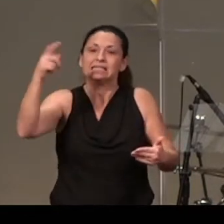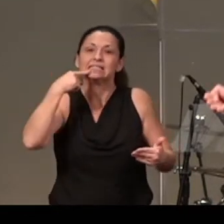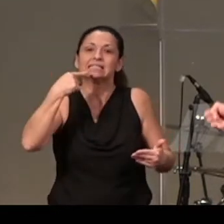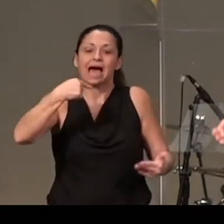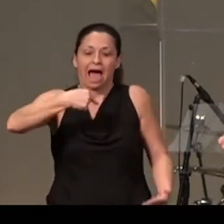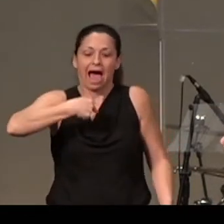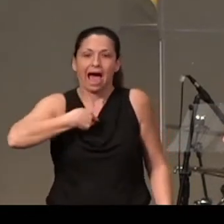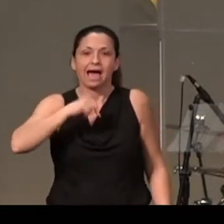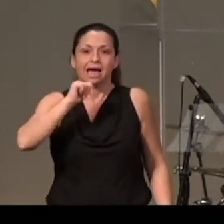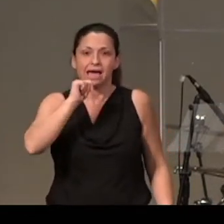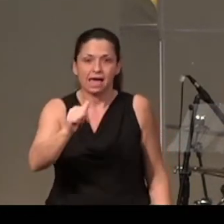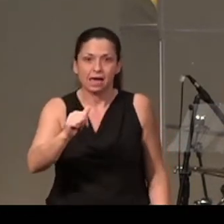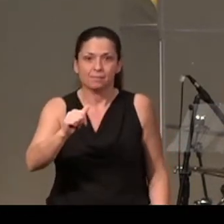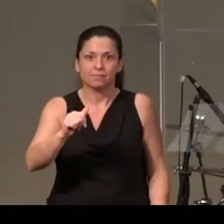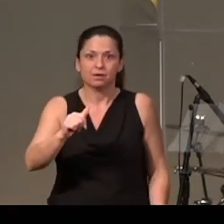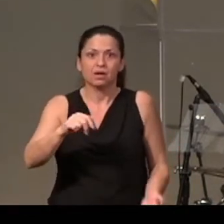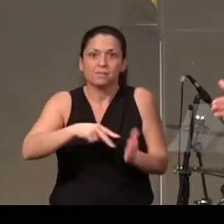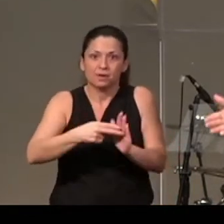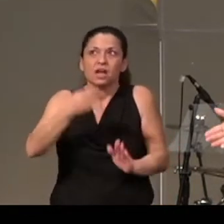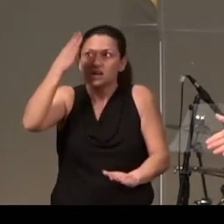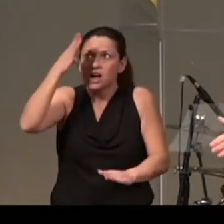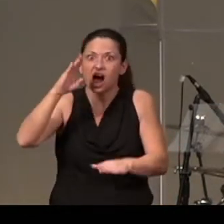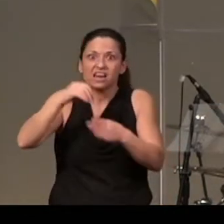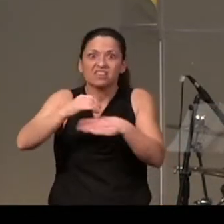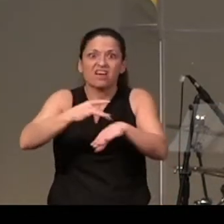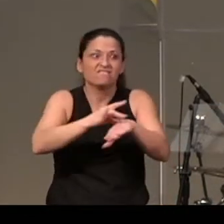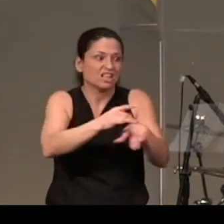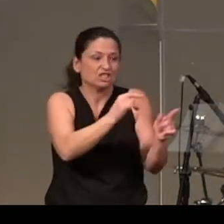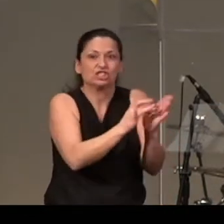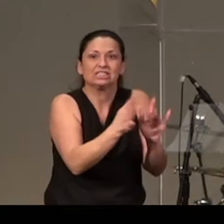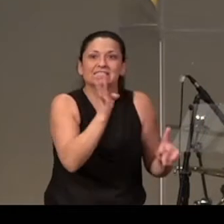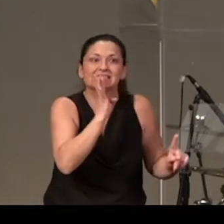were shocked. Because if all Jesus